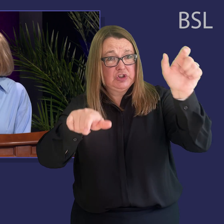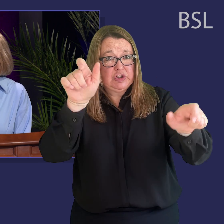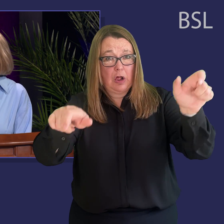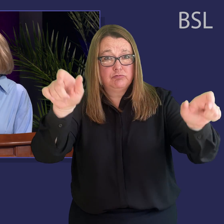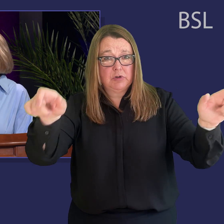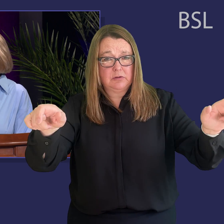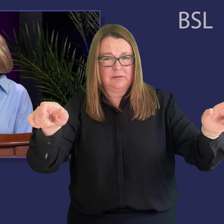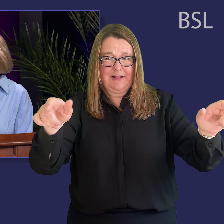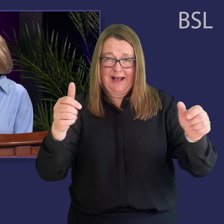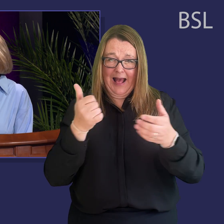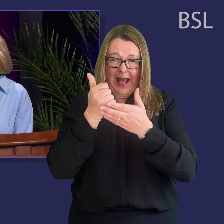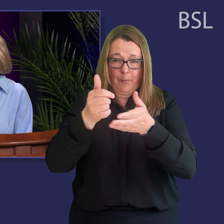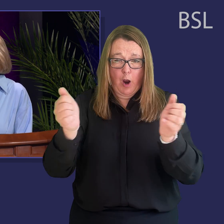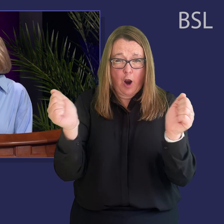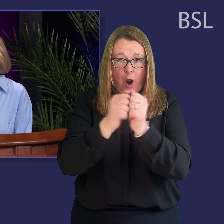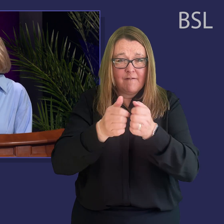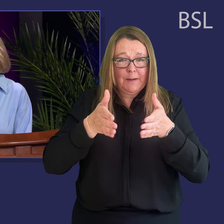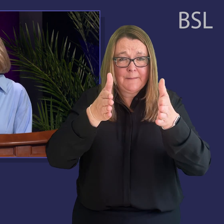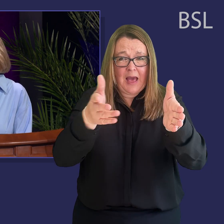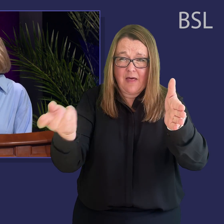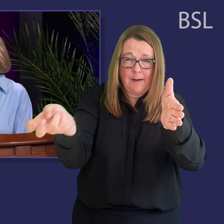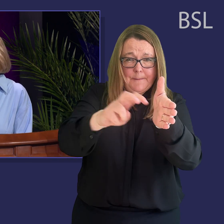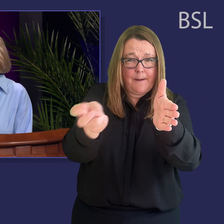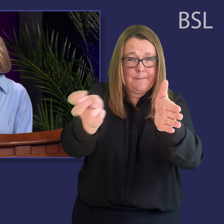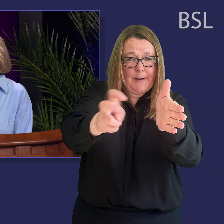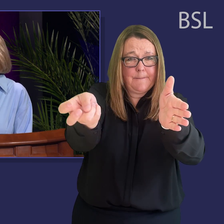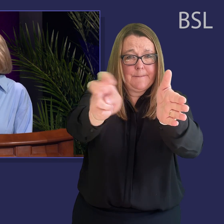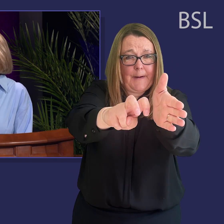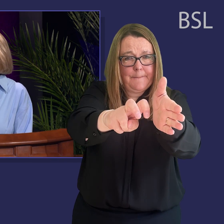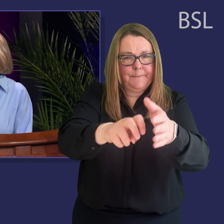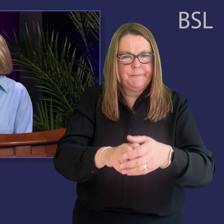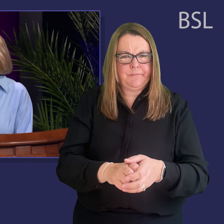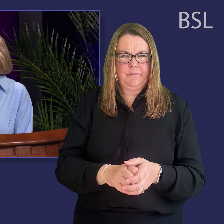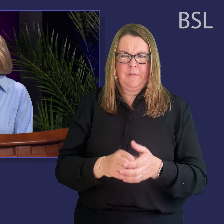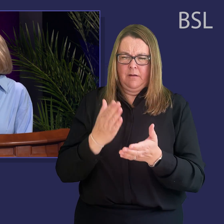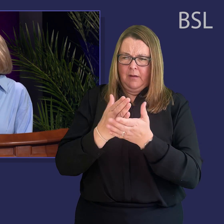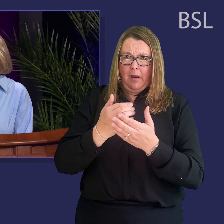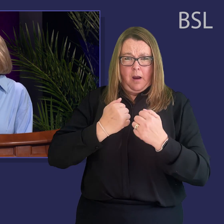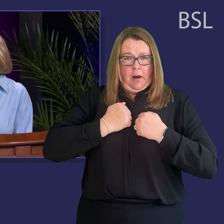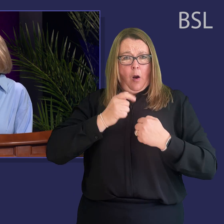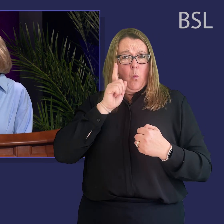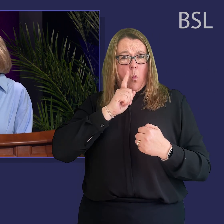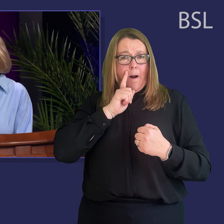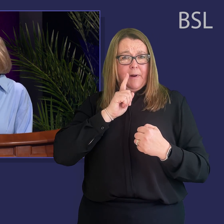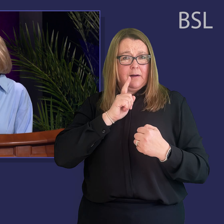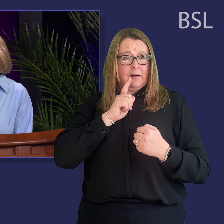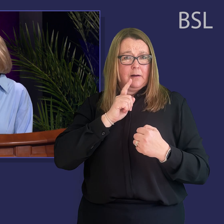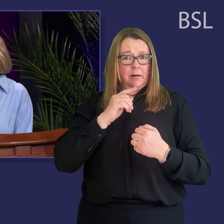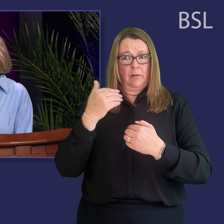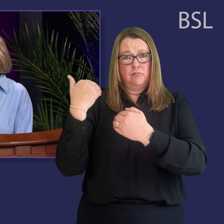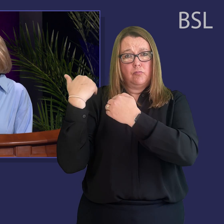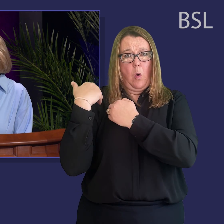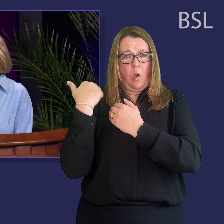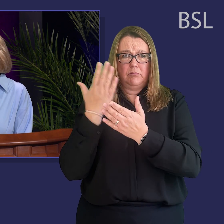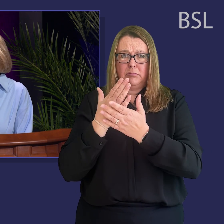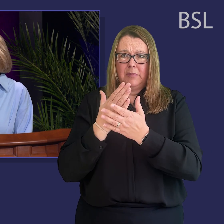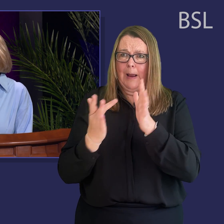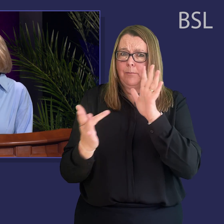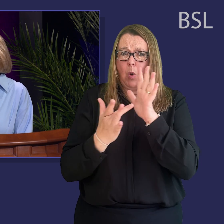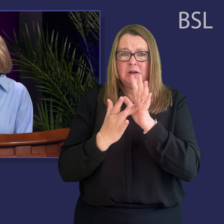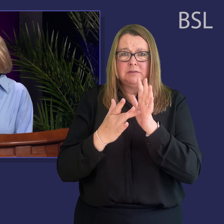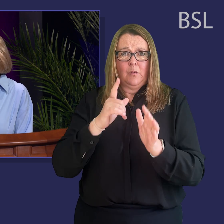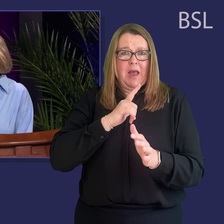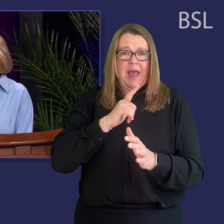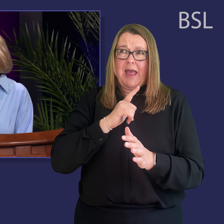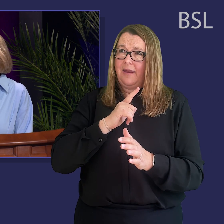the crucial part women play in building up the kingdom of God and inviting us to change the world, you